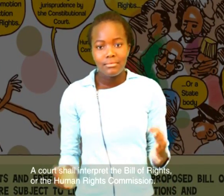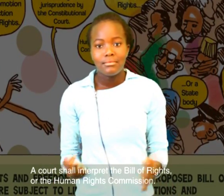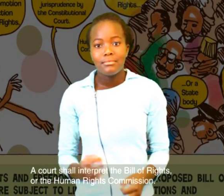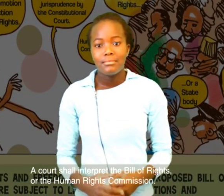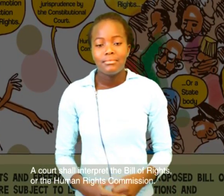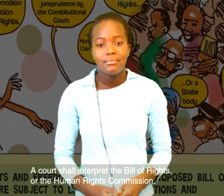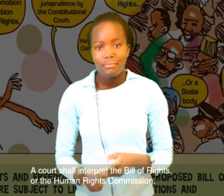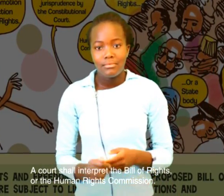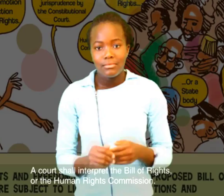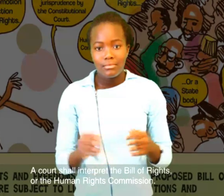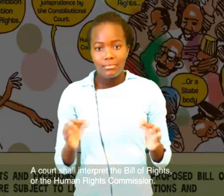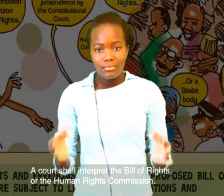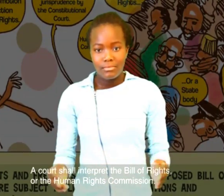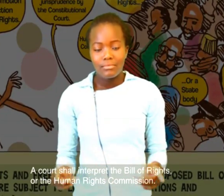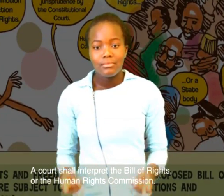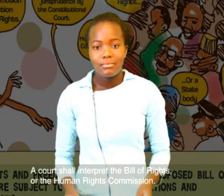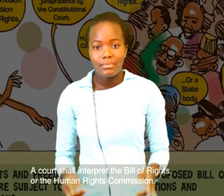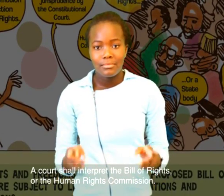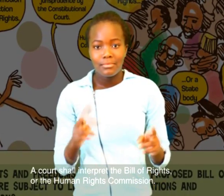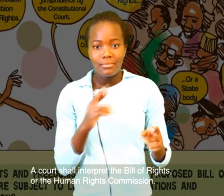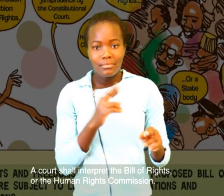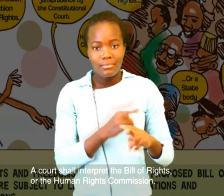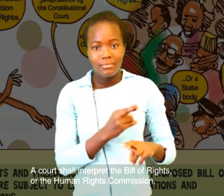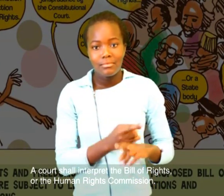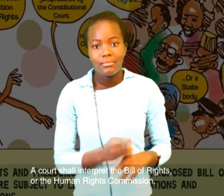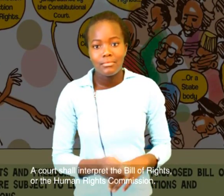a court shall interpret the Bill of Rights.